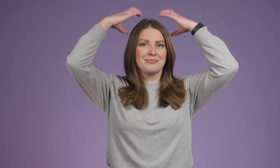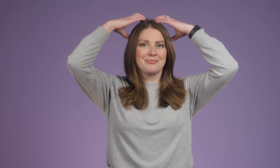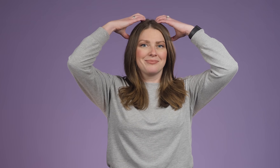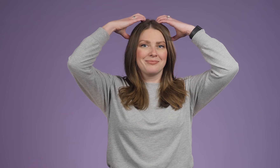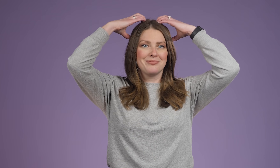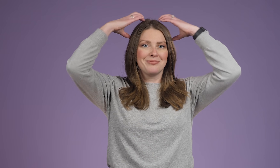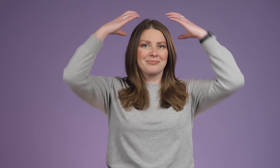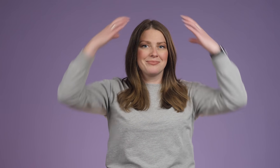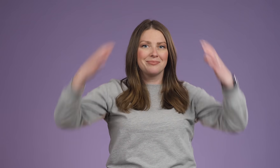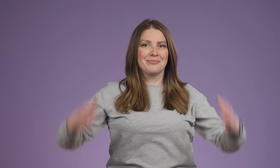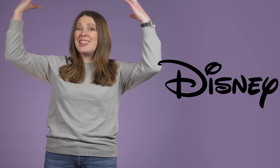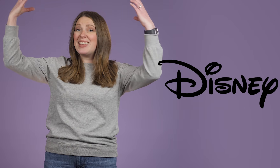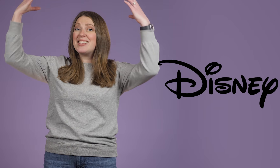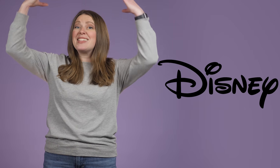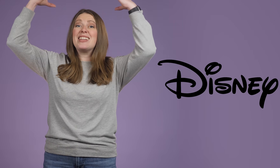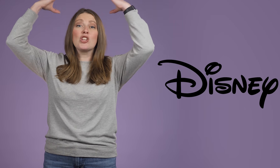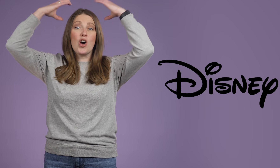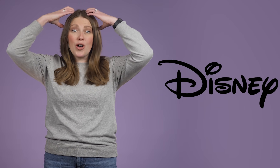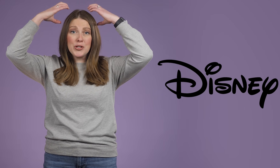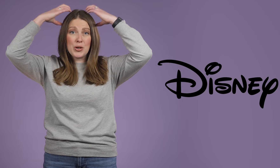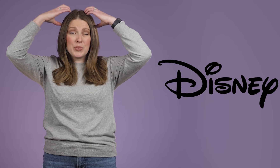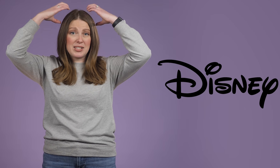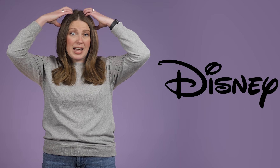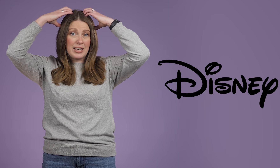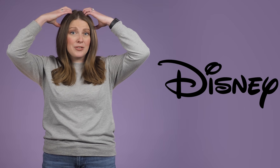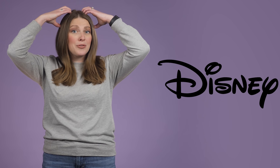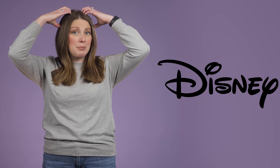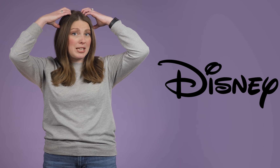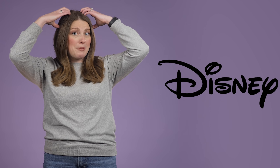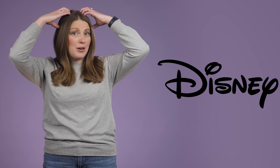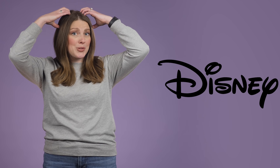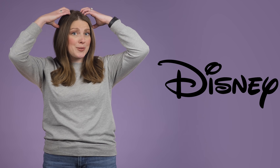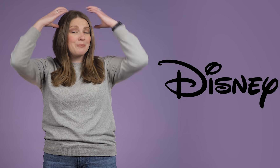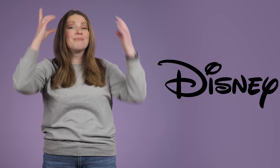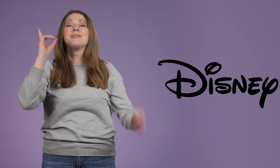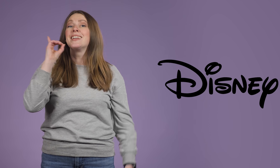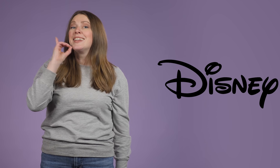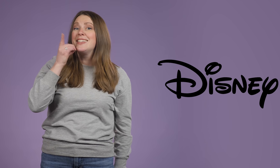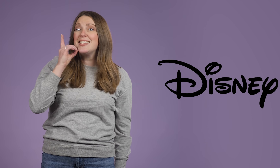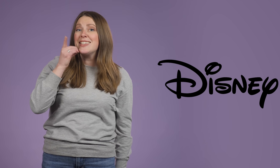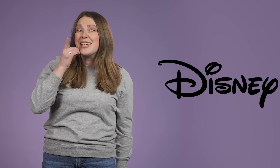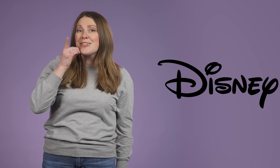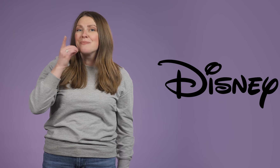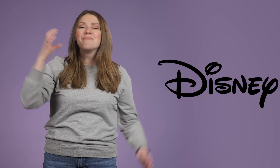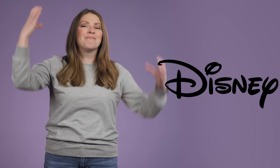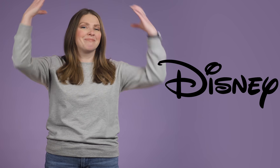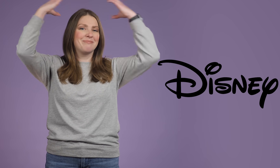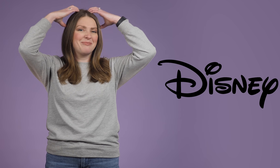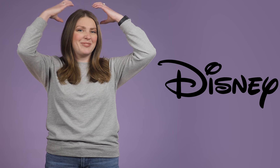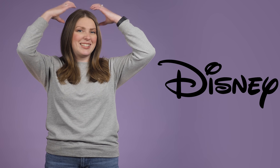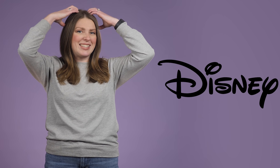Mouse ears. This is also the sign for Mickey Mouse. Disney.